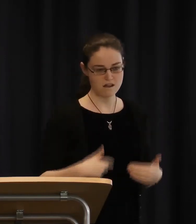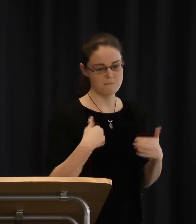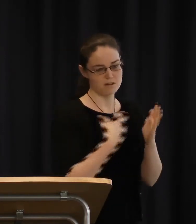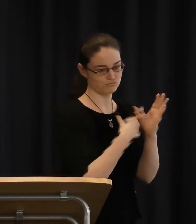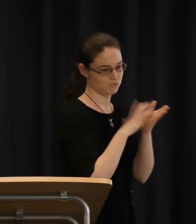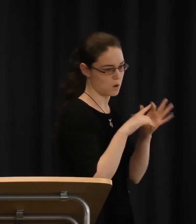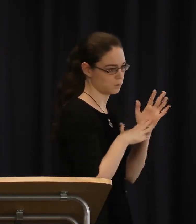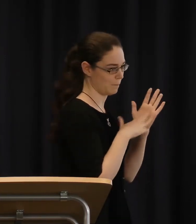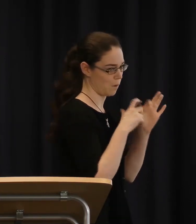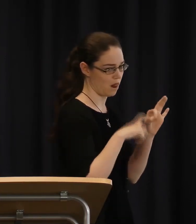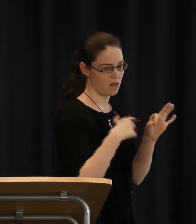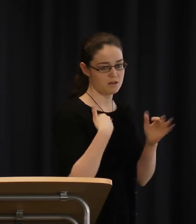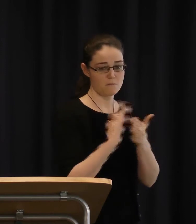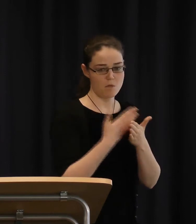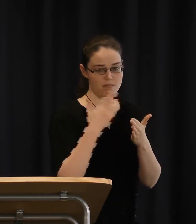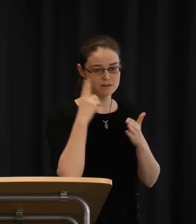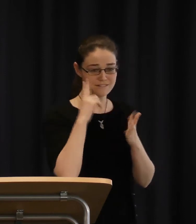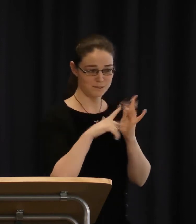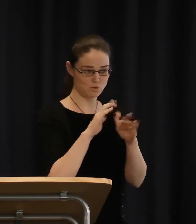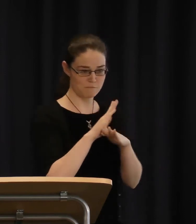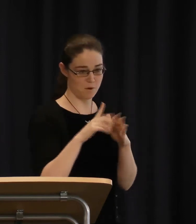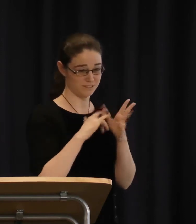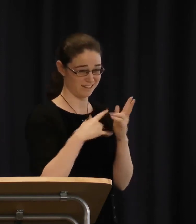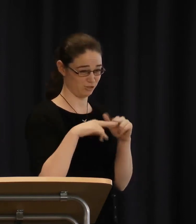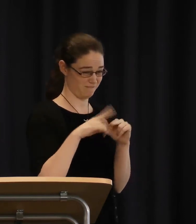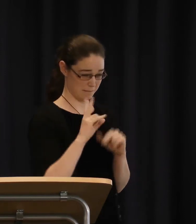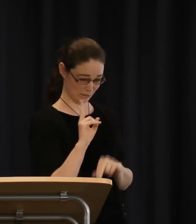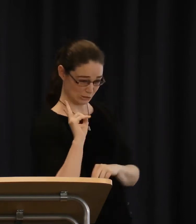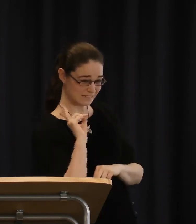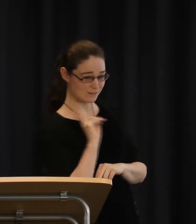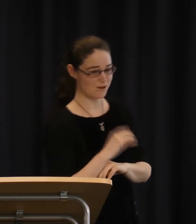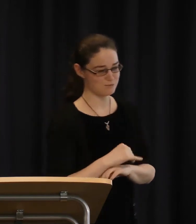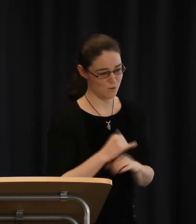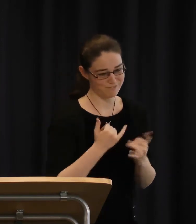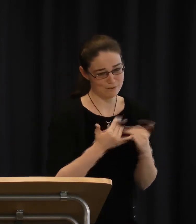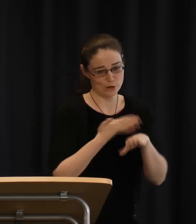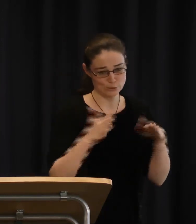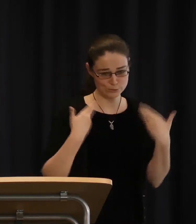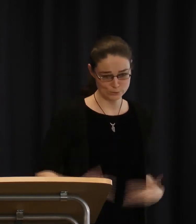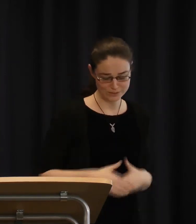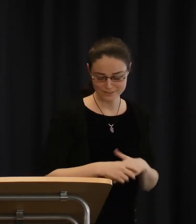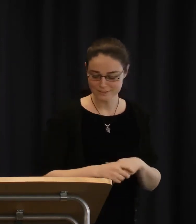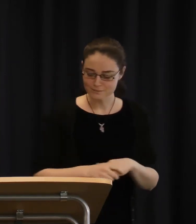You may not be sure of who I am. My name is Rachel McQuillan. I'm on the Deaf Victoria board as of 2 weeks ago, so I'm very new.